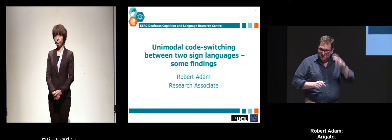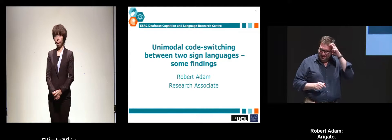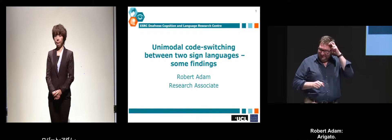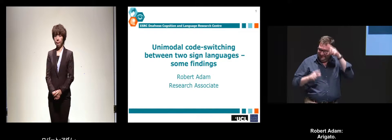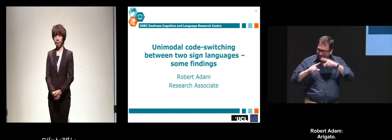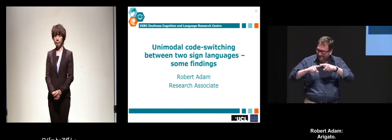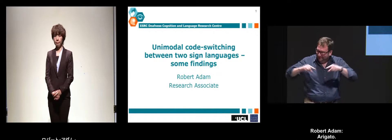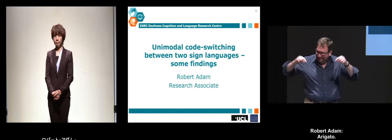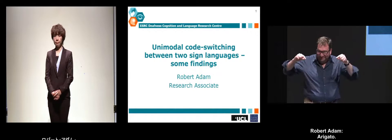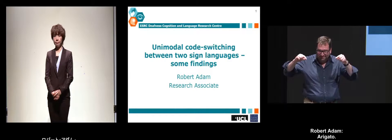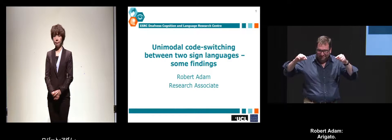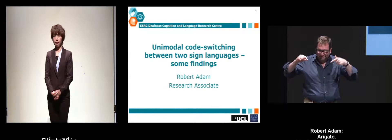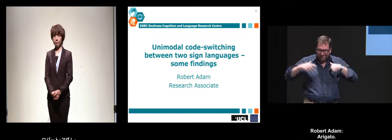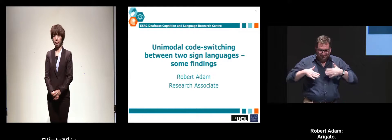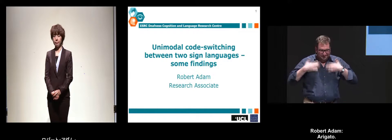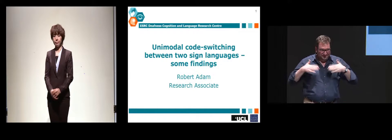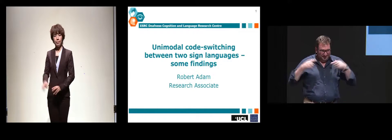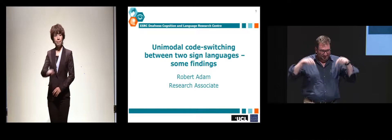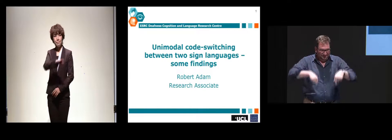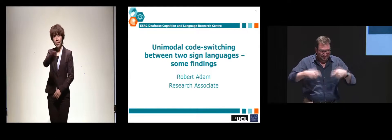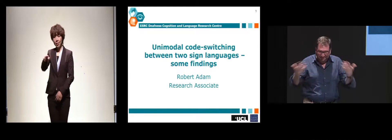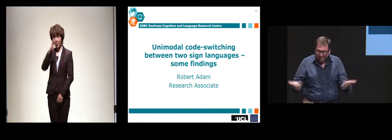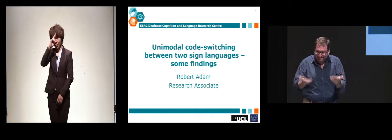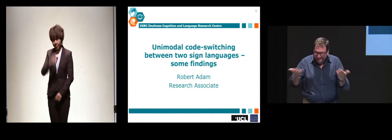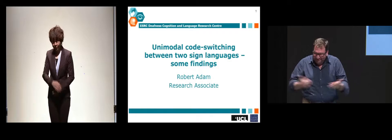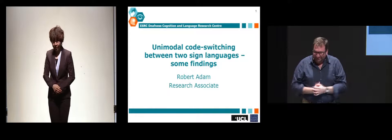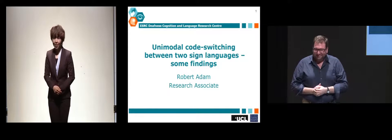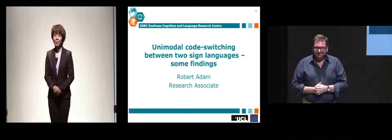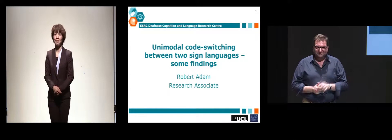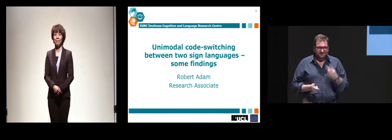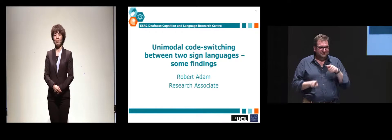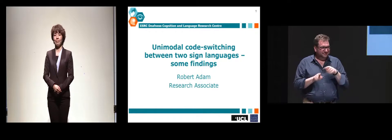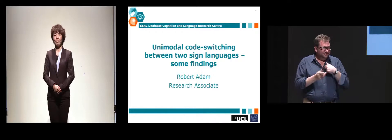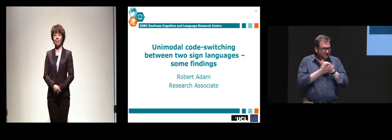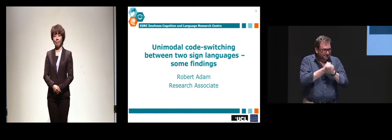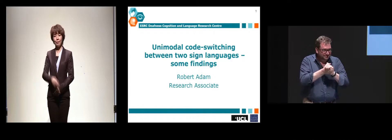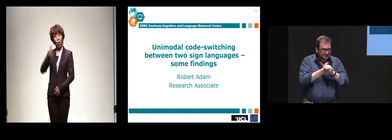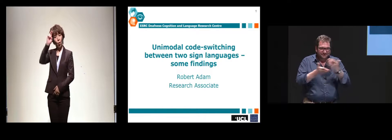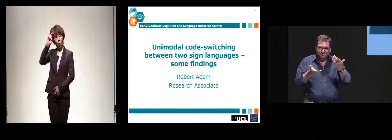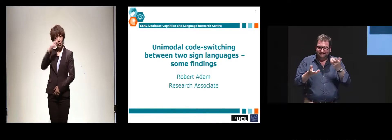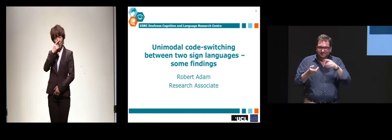Arigato, good afternoon, everyone. It's great to be here in Osaka.